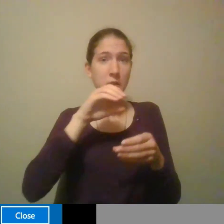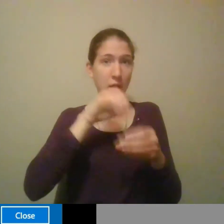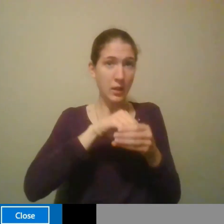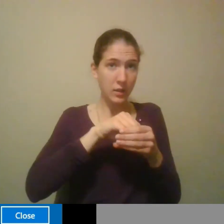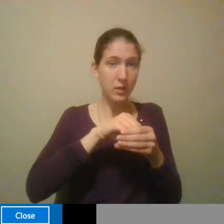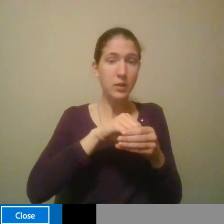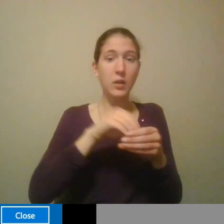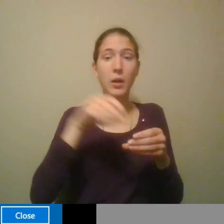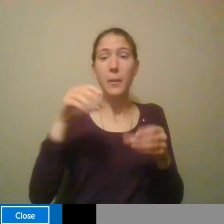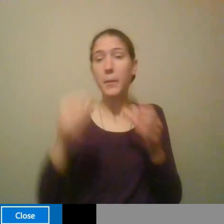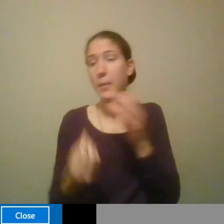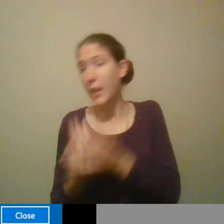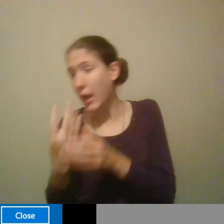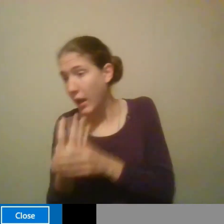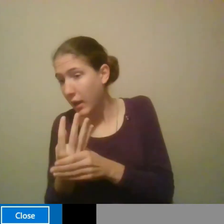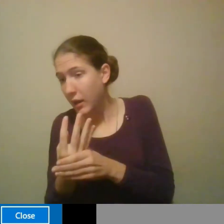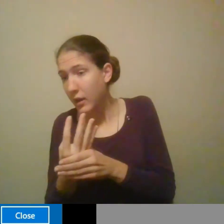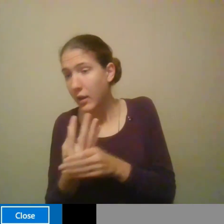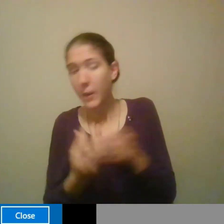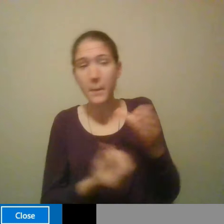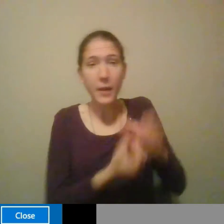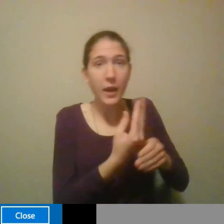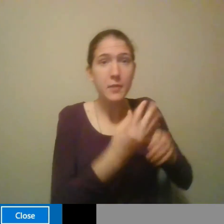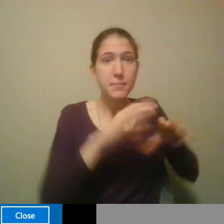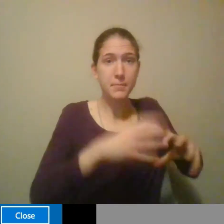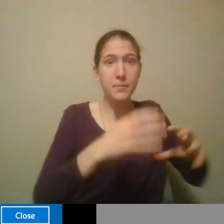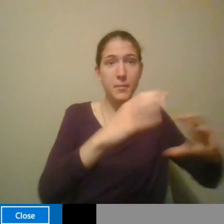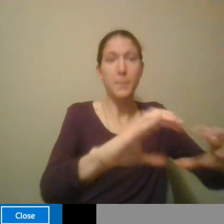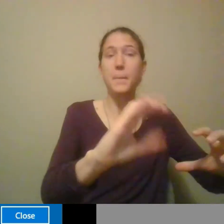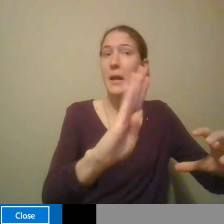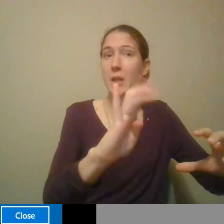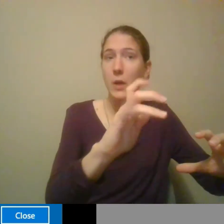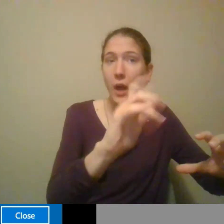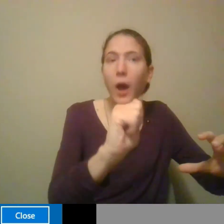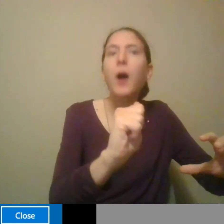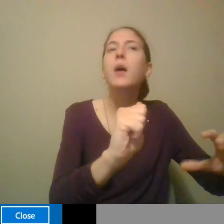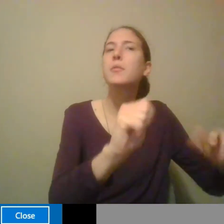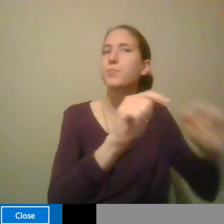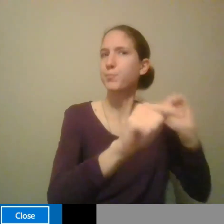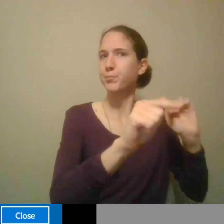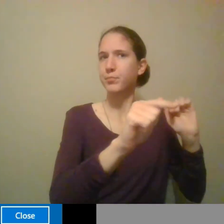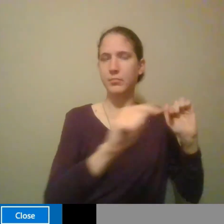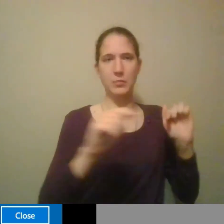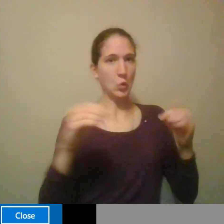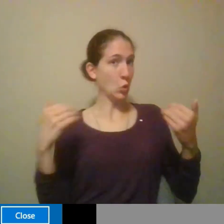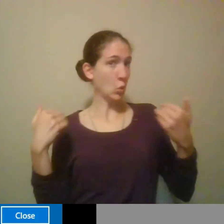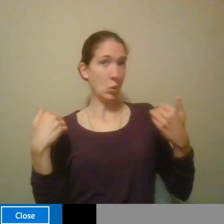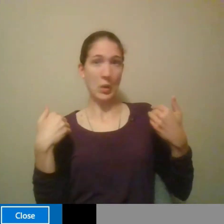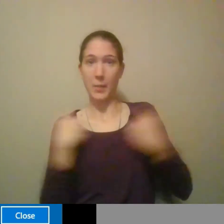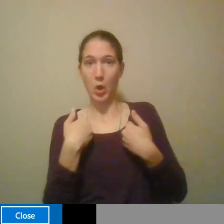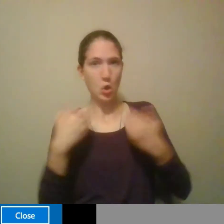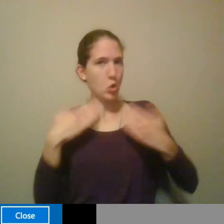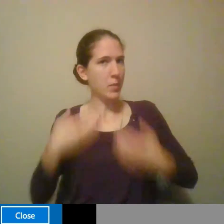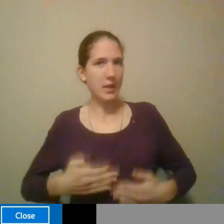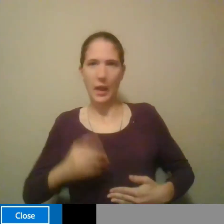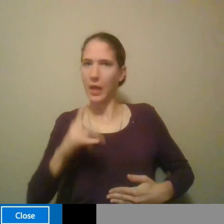and bacteria. So that's one difference. All right? Cell wall is only in plant cells and